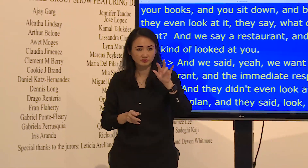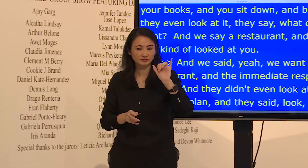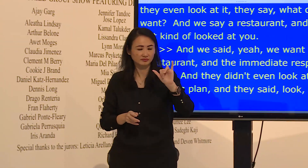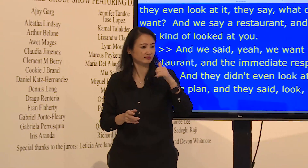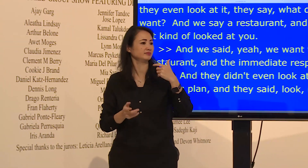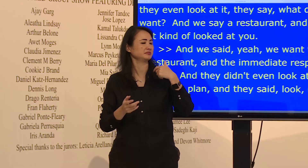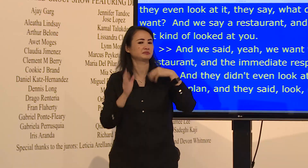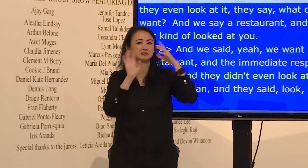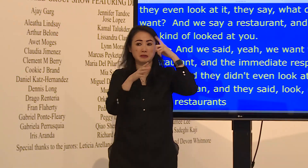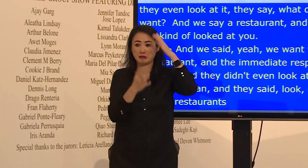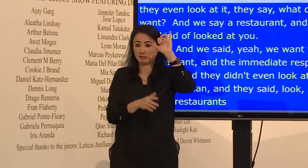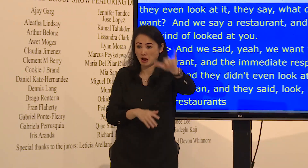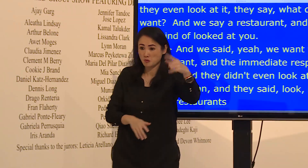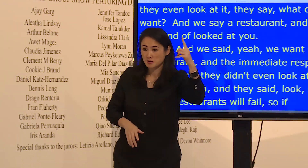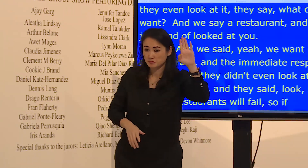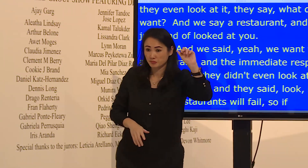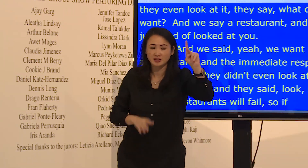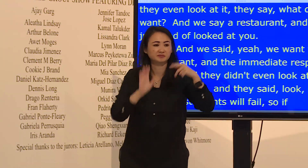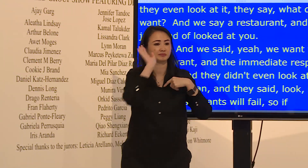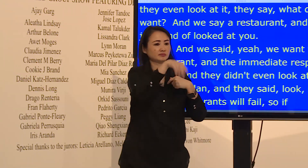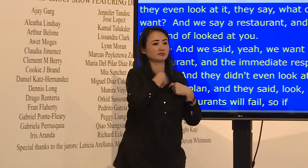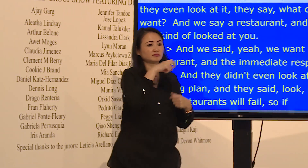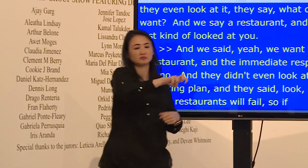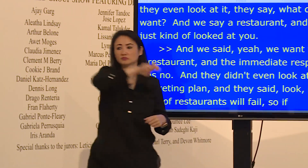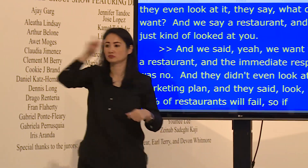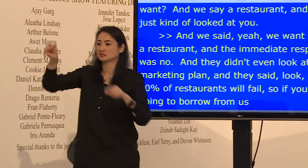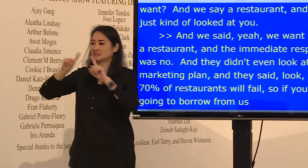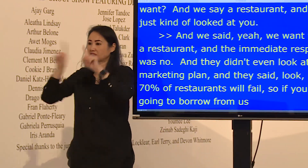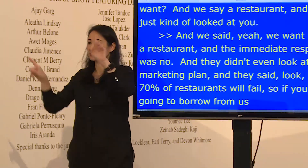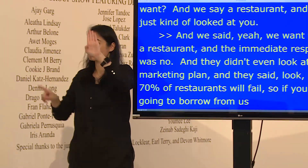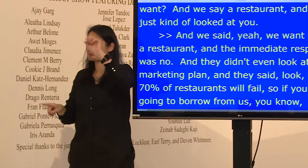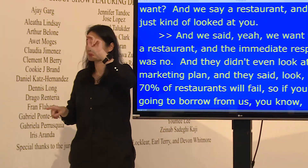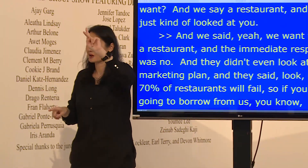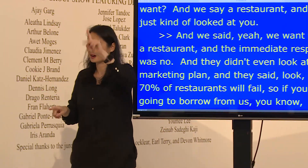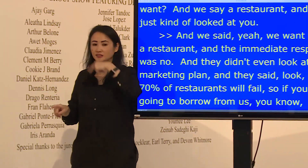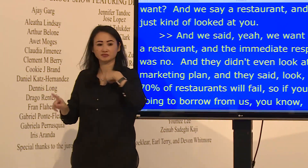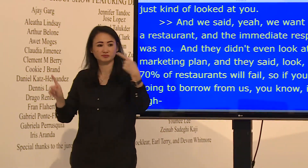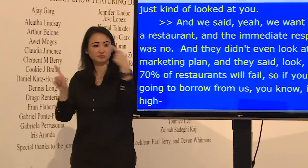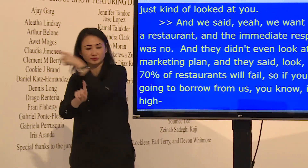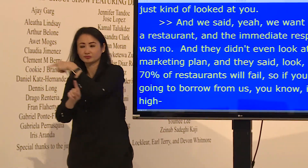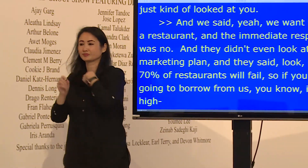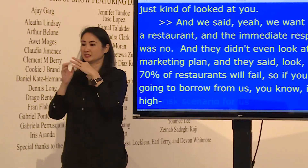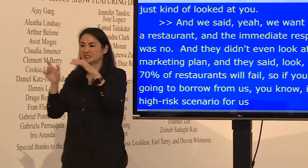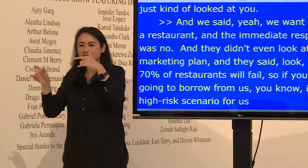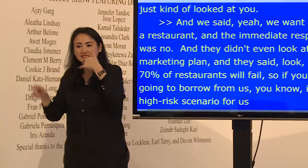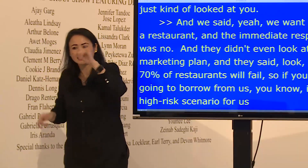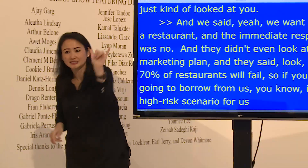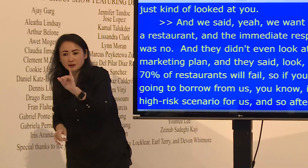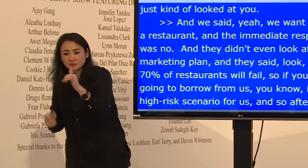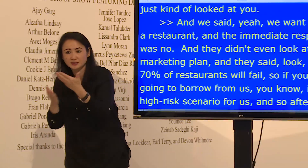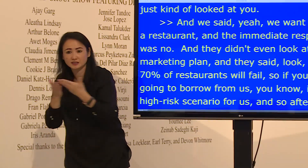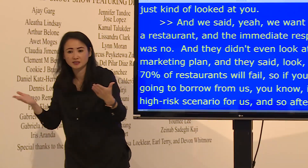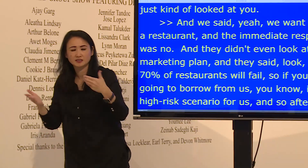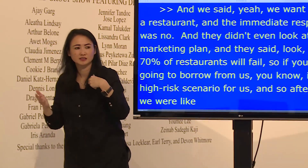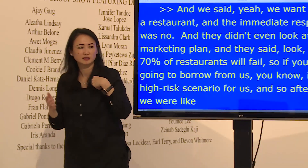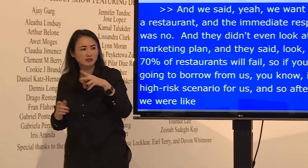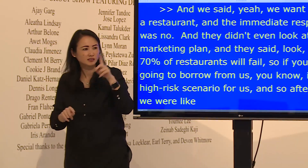us, it's a high risk scenario for us. And so after that, we're like, okay, fine, we'll go to a different bank. And we got the same response from that bank